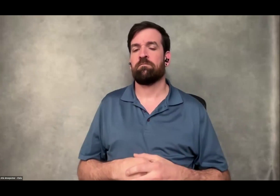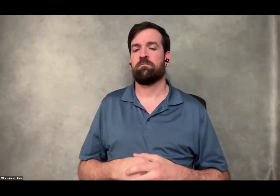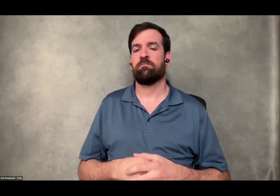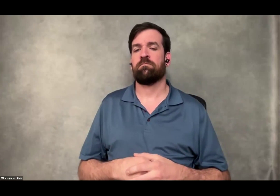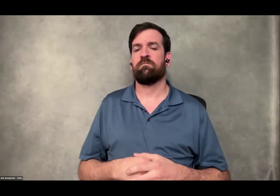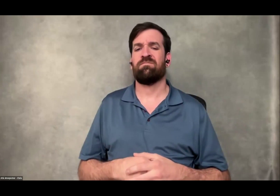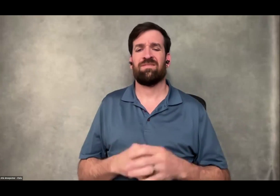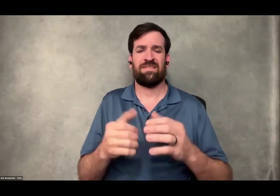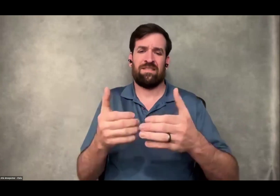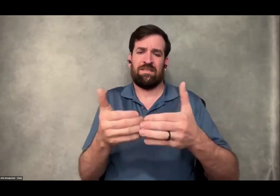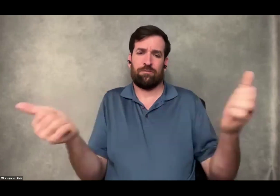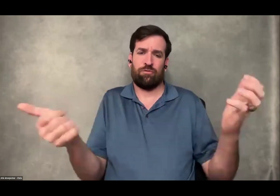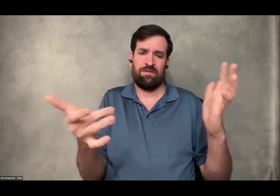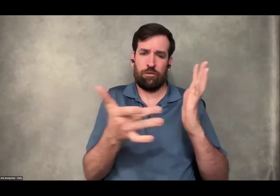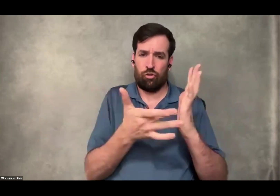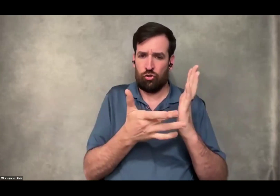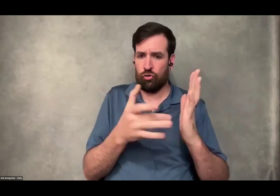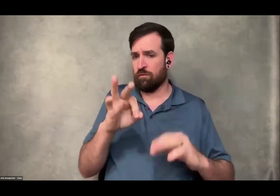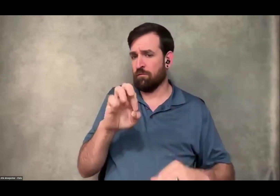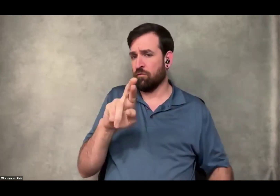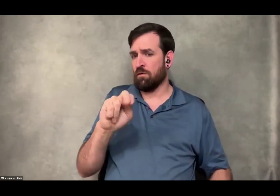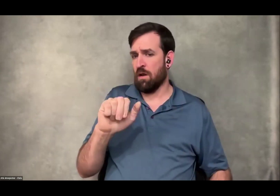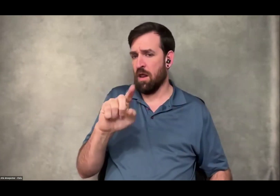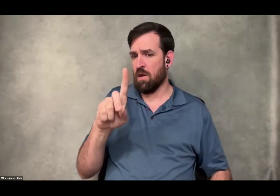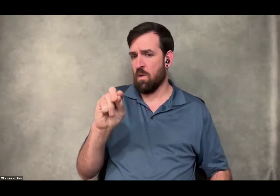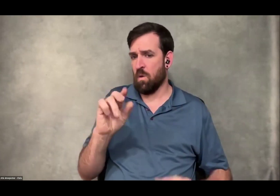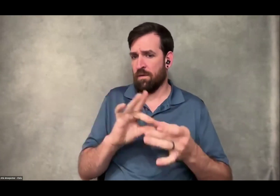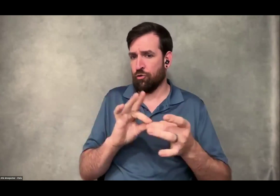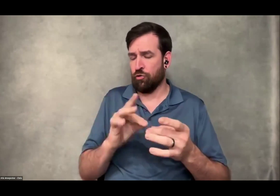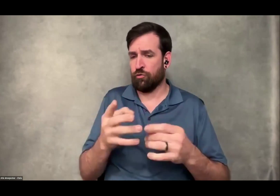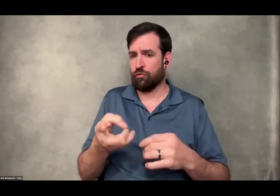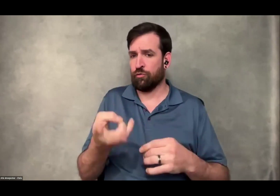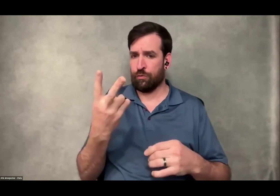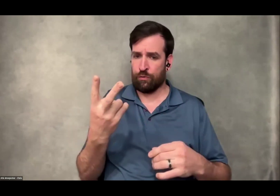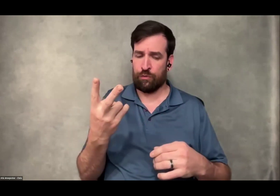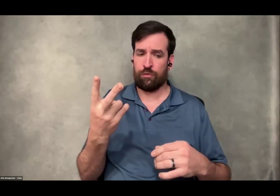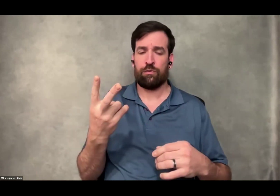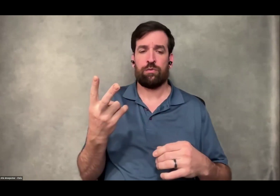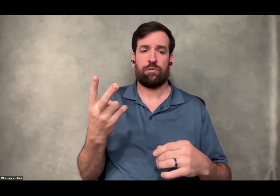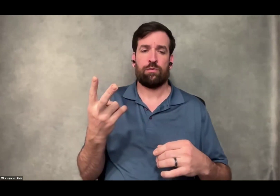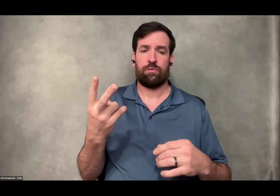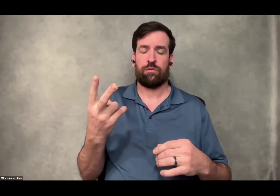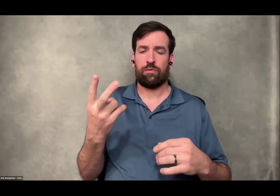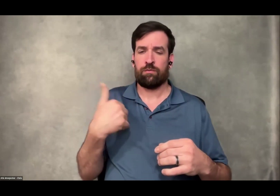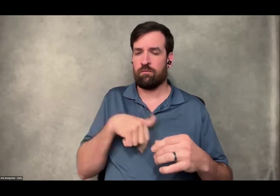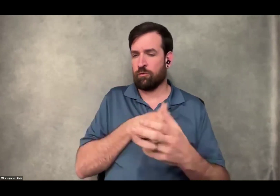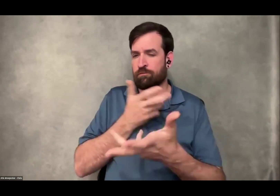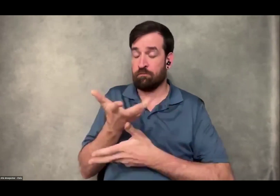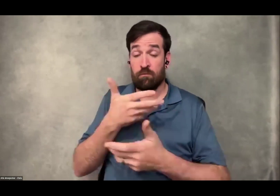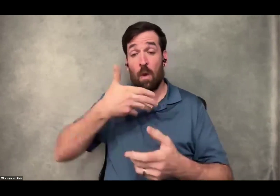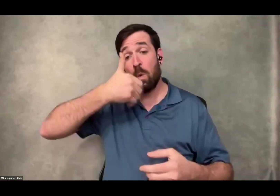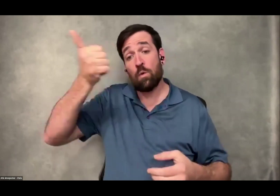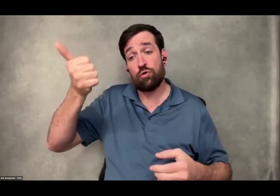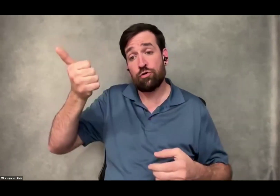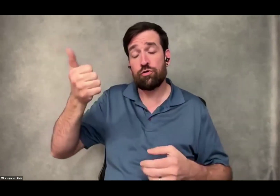different technology, as Fernando was mentioning earlier. There's actually two that we're dealing with. The older one